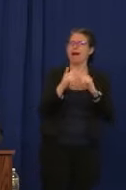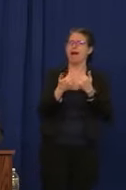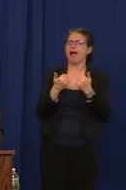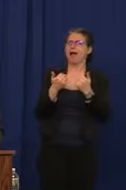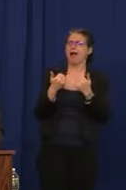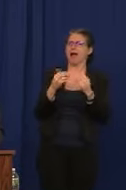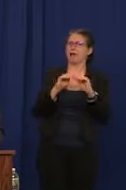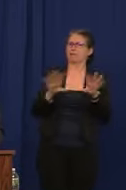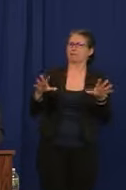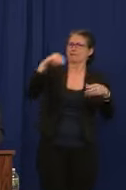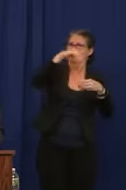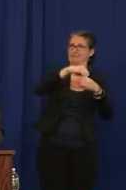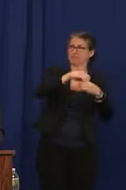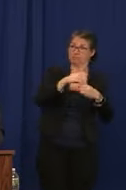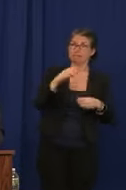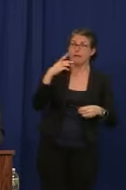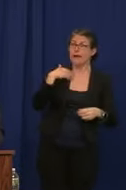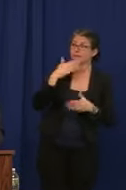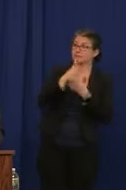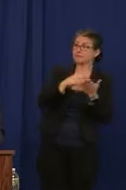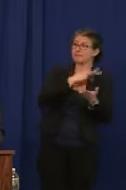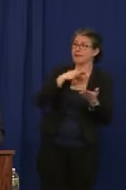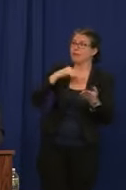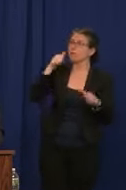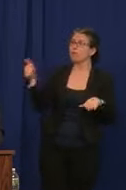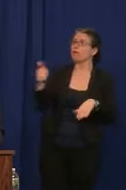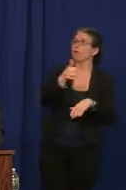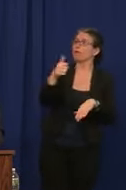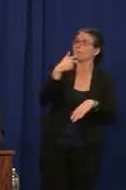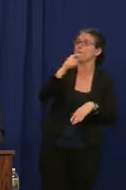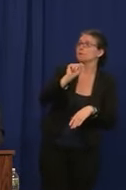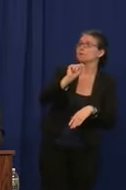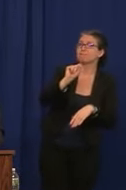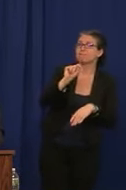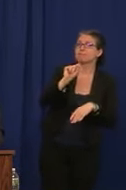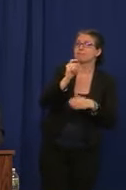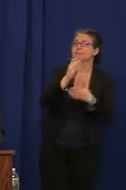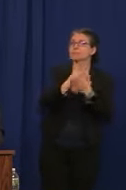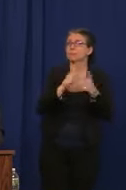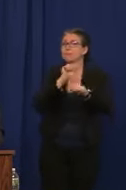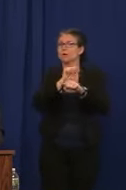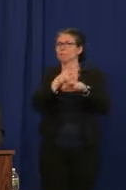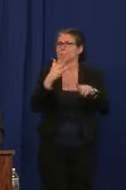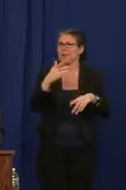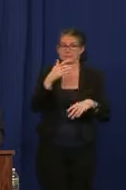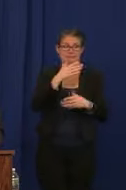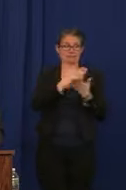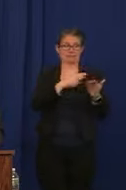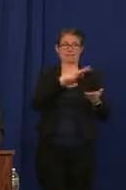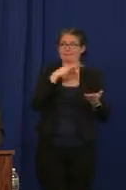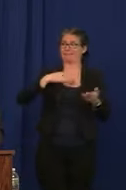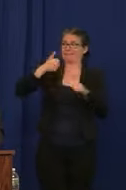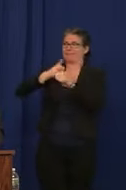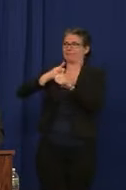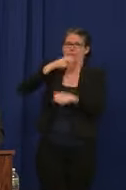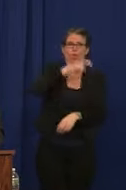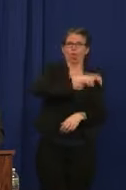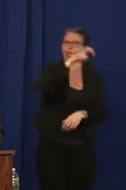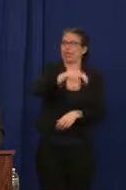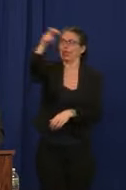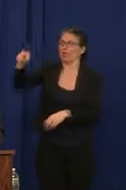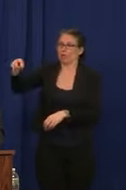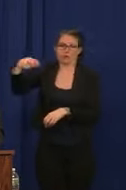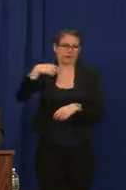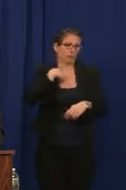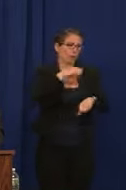there are part-time staffers in a number of these facilities that may work in several facilities. How much concern is there of